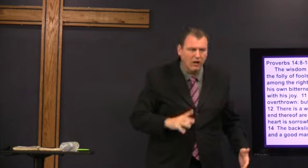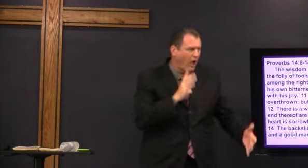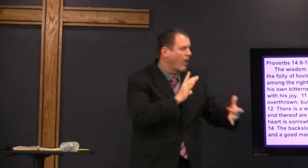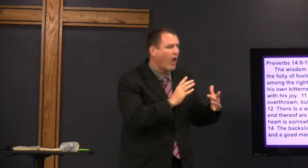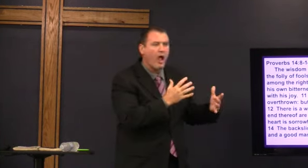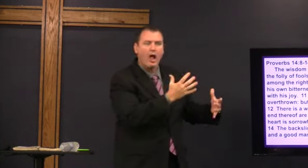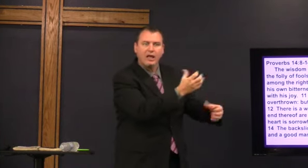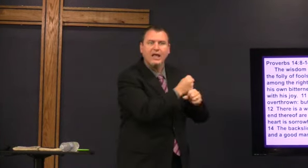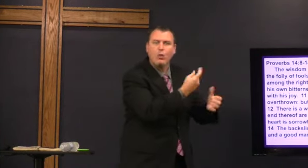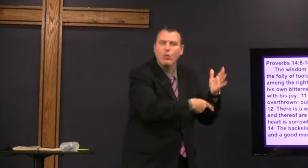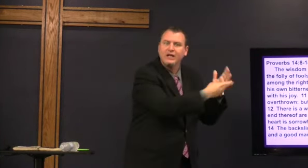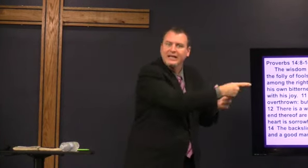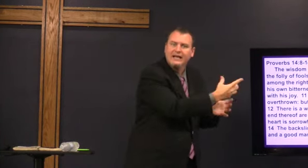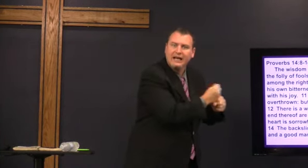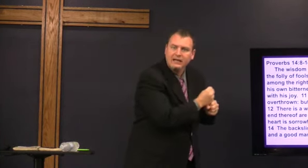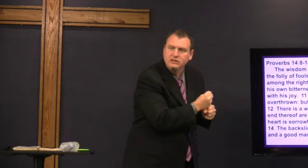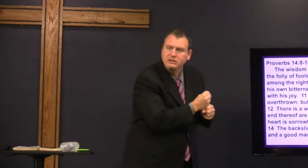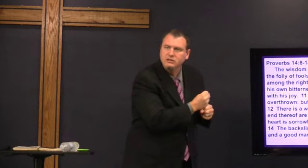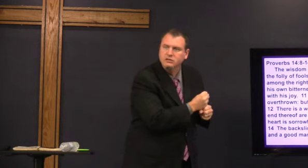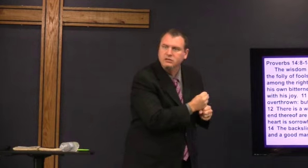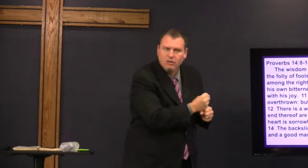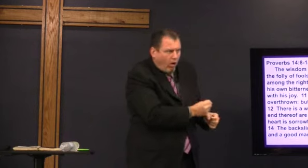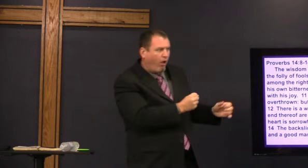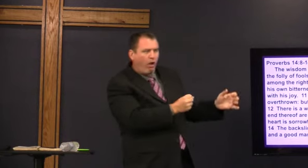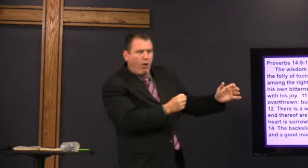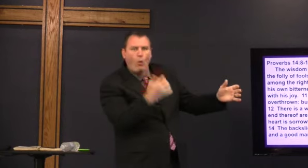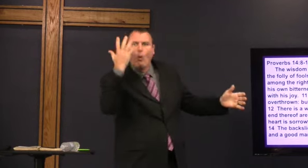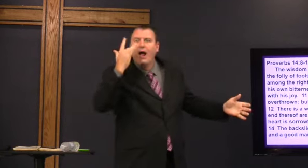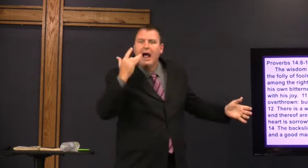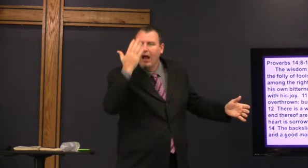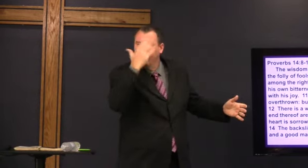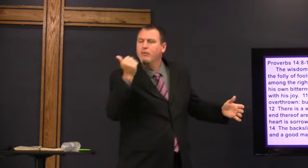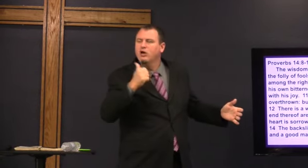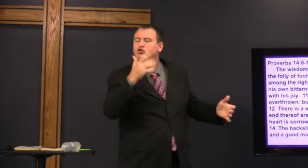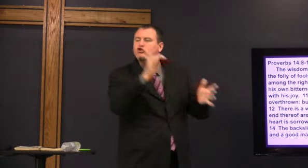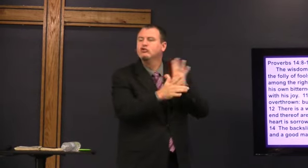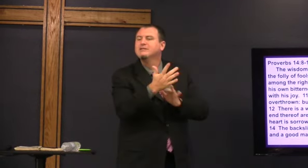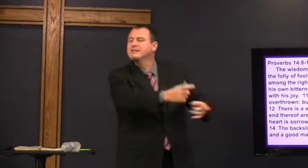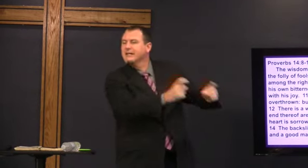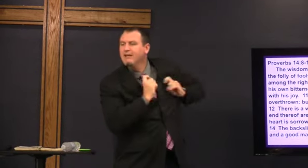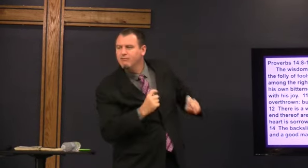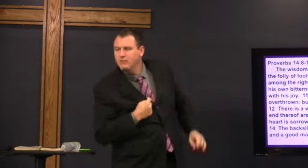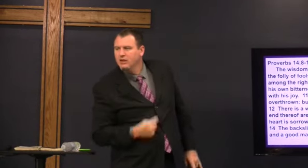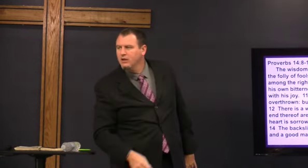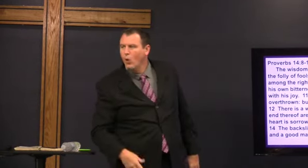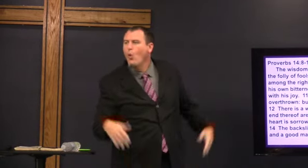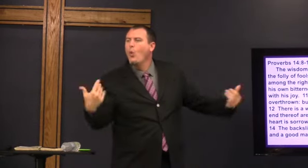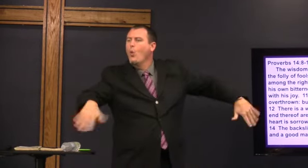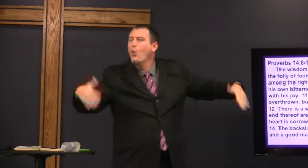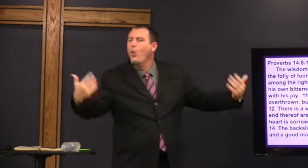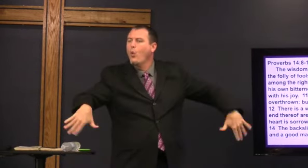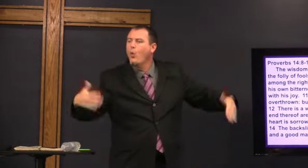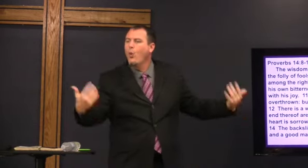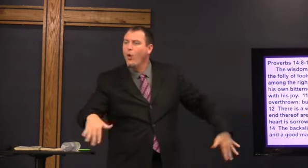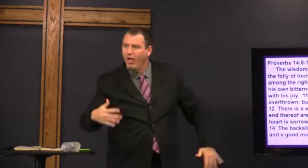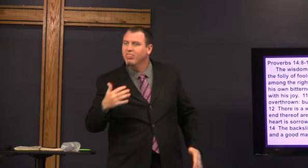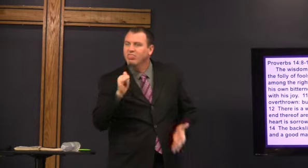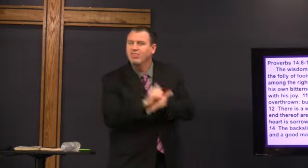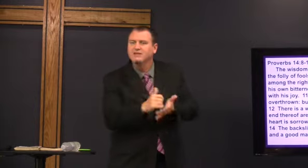Jesus. I receive what he has because he has given